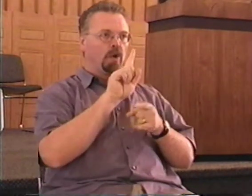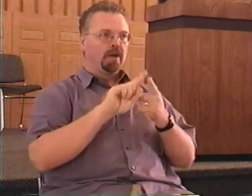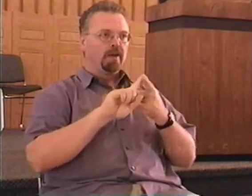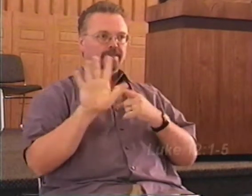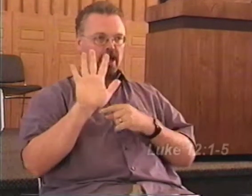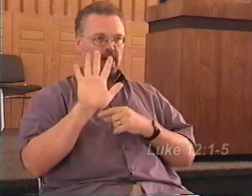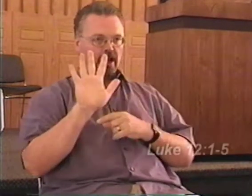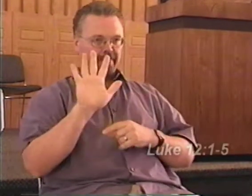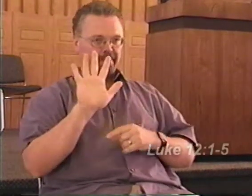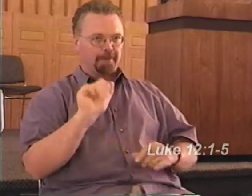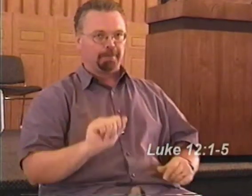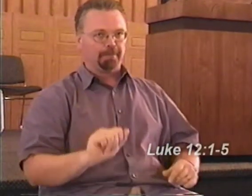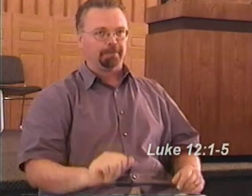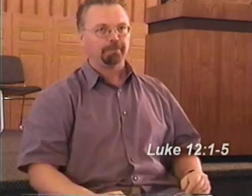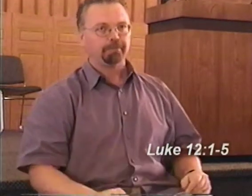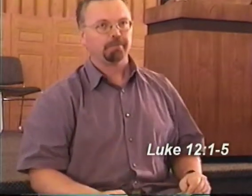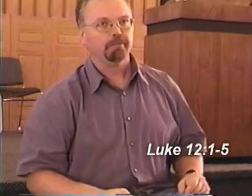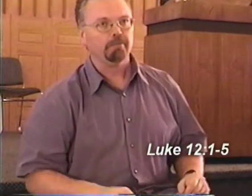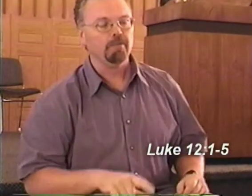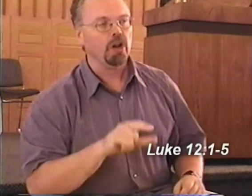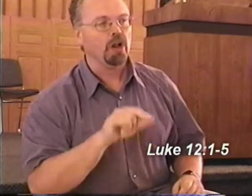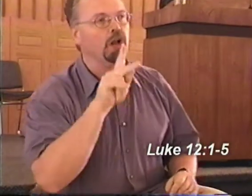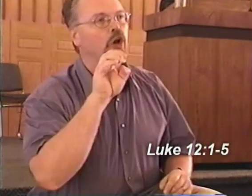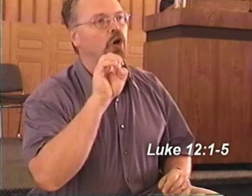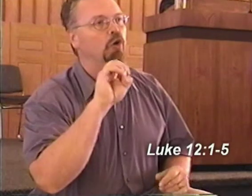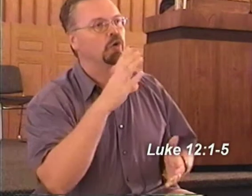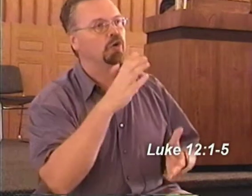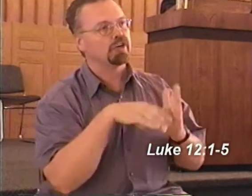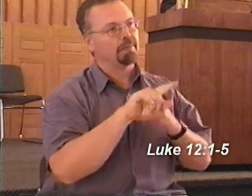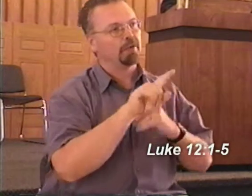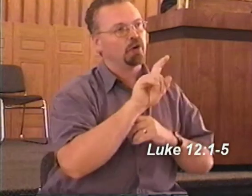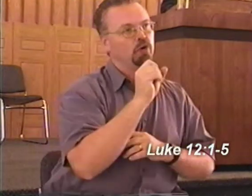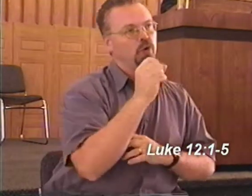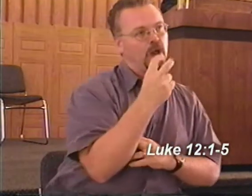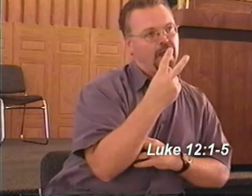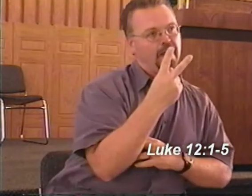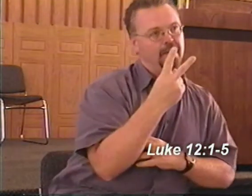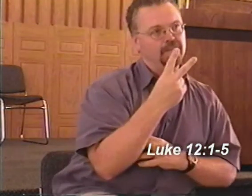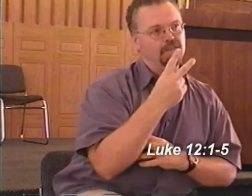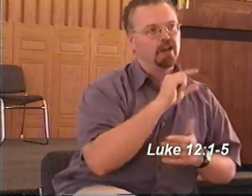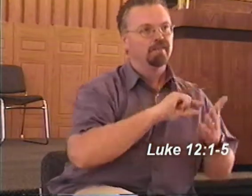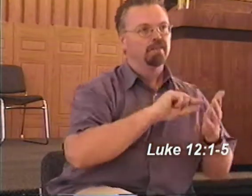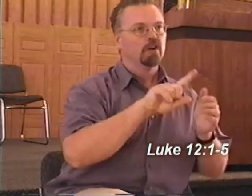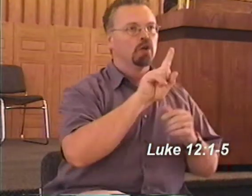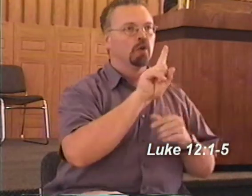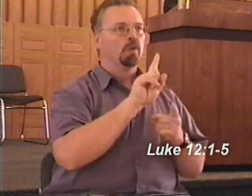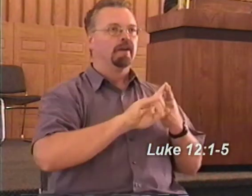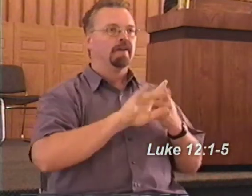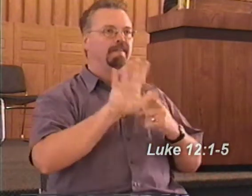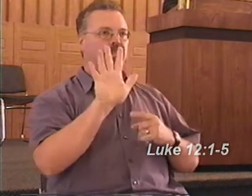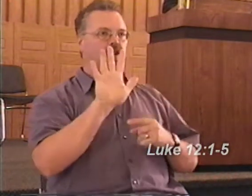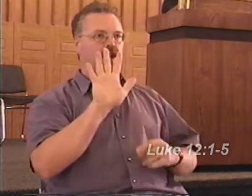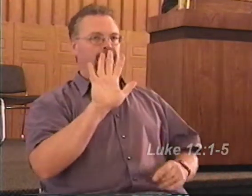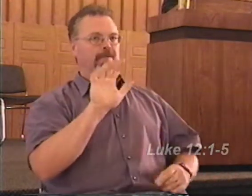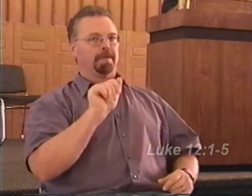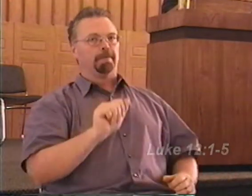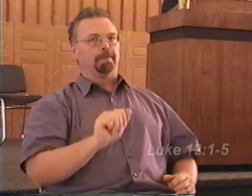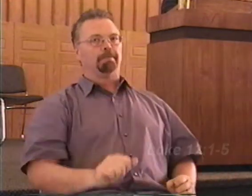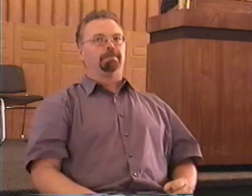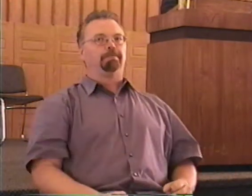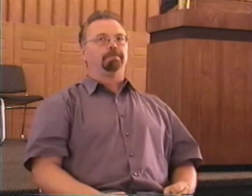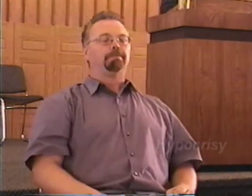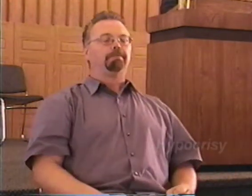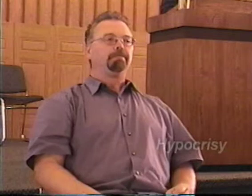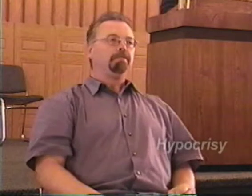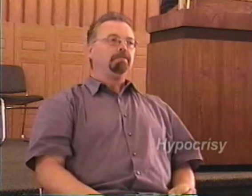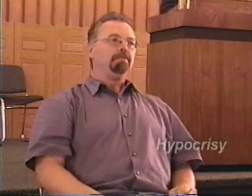5. Luke chapter 12, verses 1 through 5.